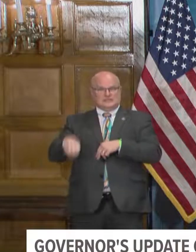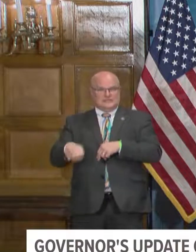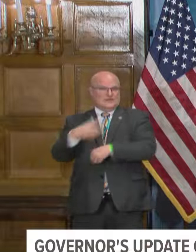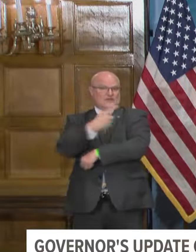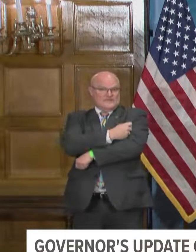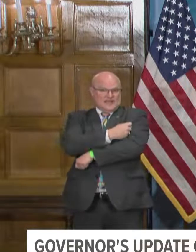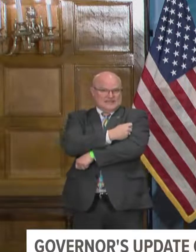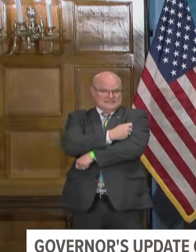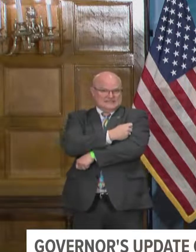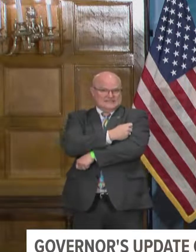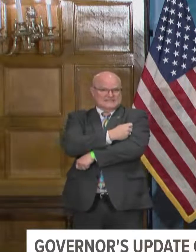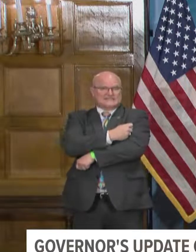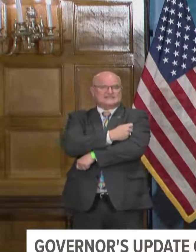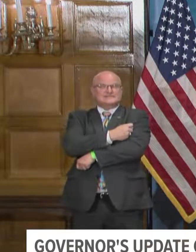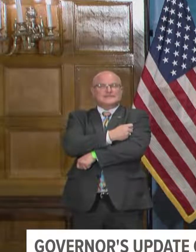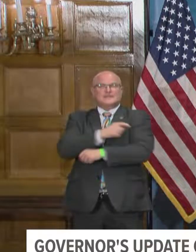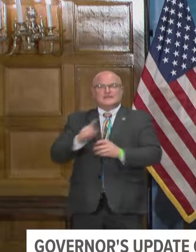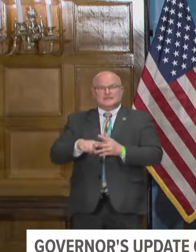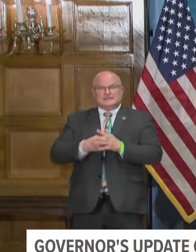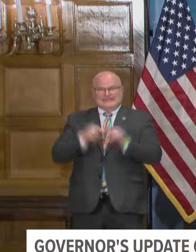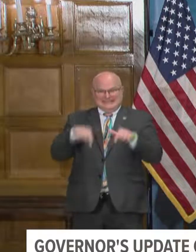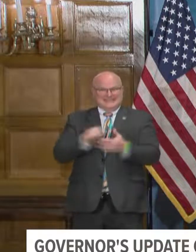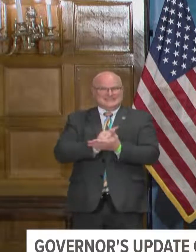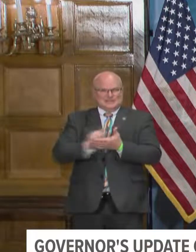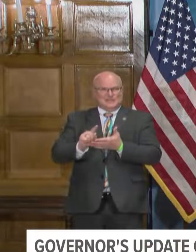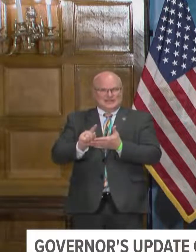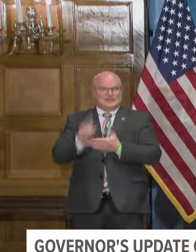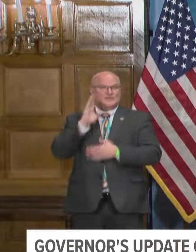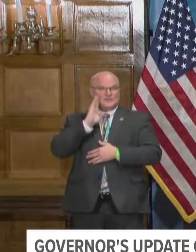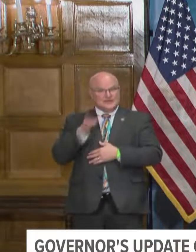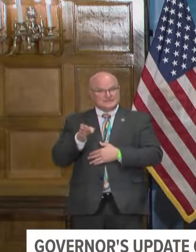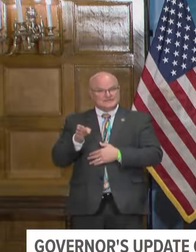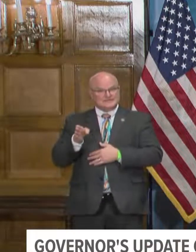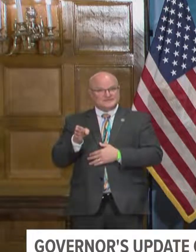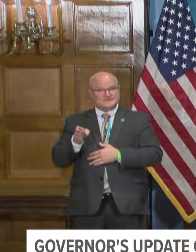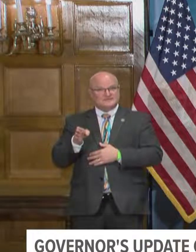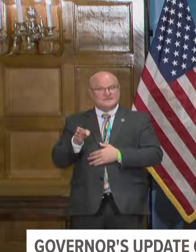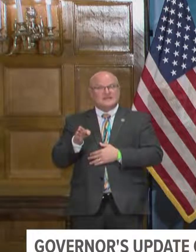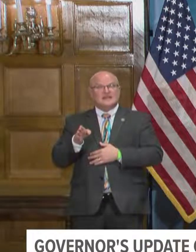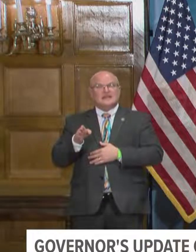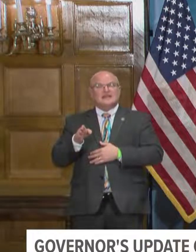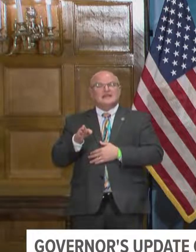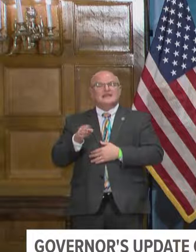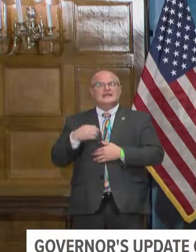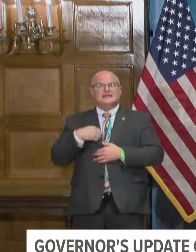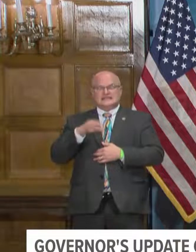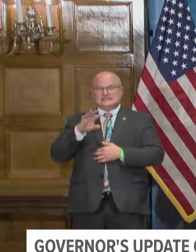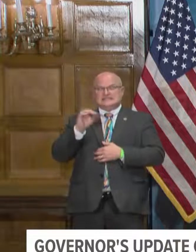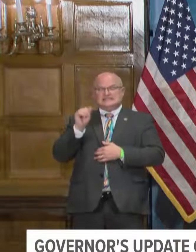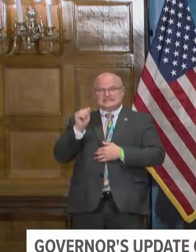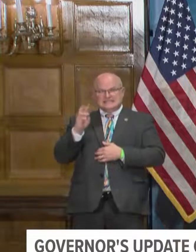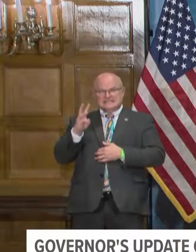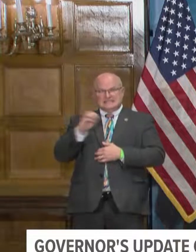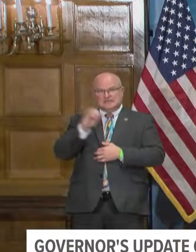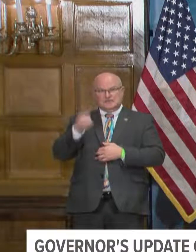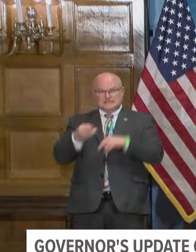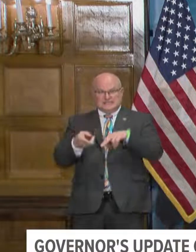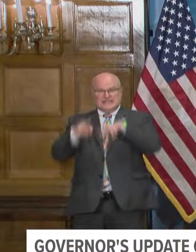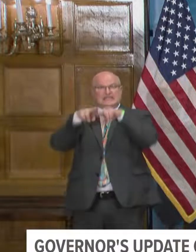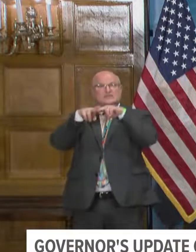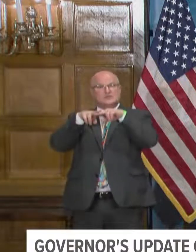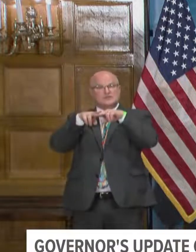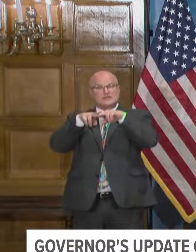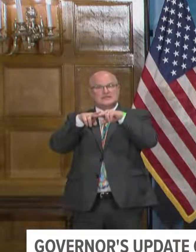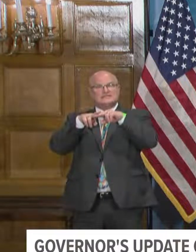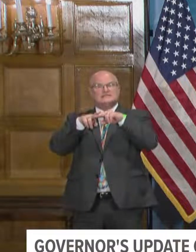vaccine supplies beginning this week. That is on top of the 16% increase in